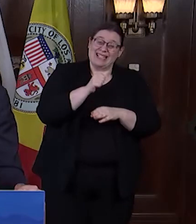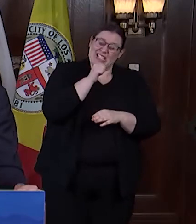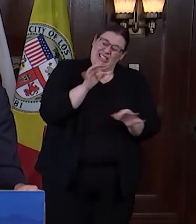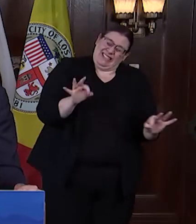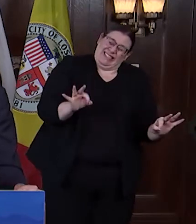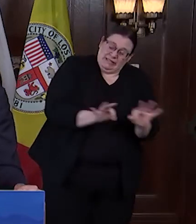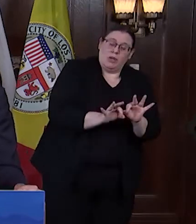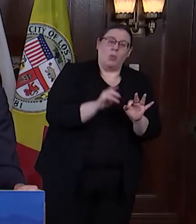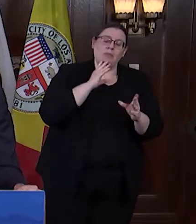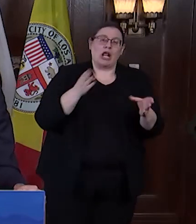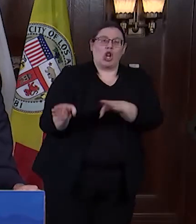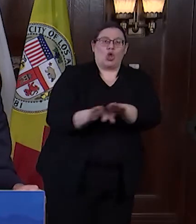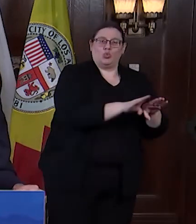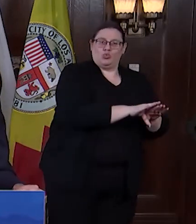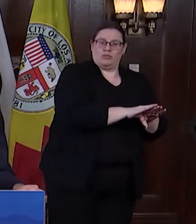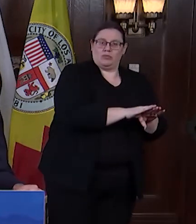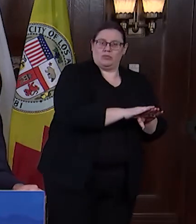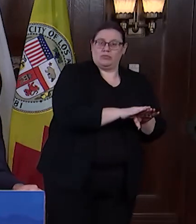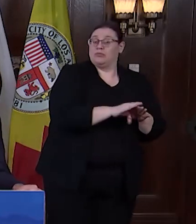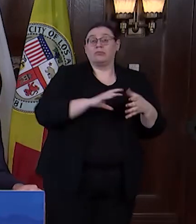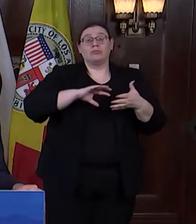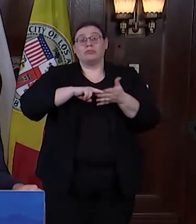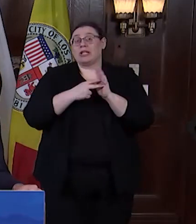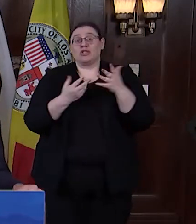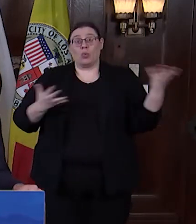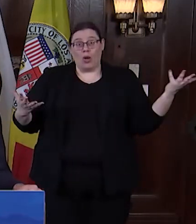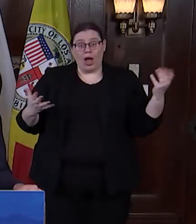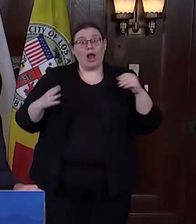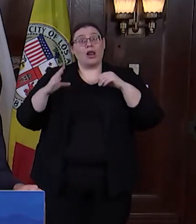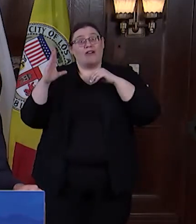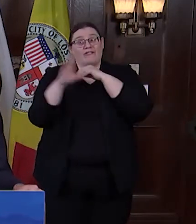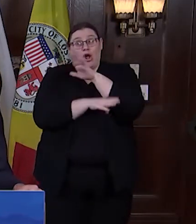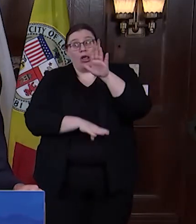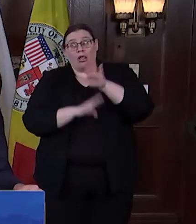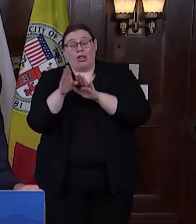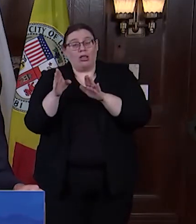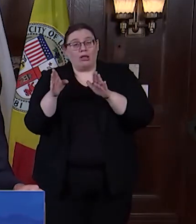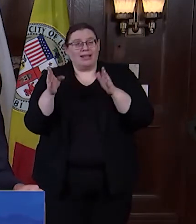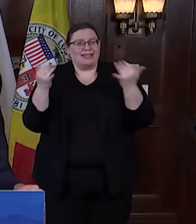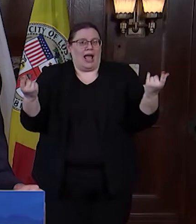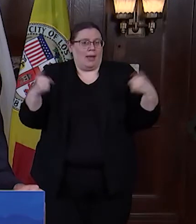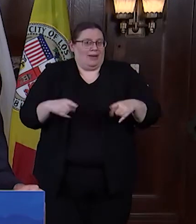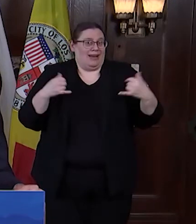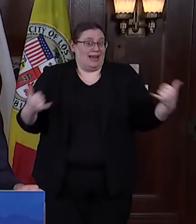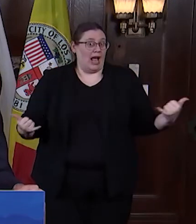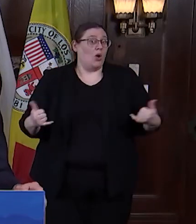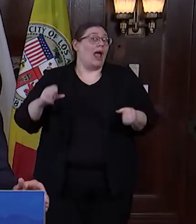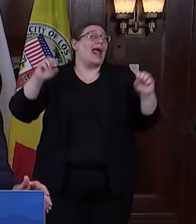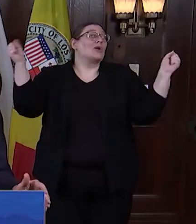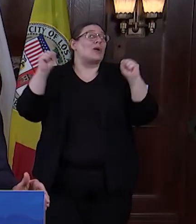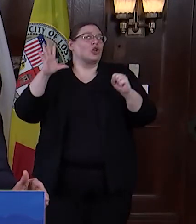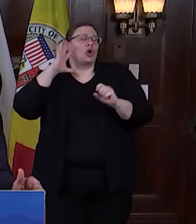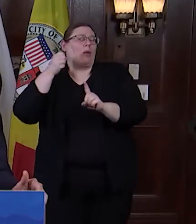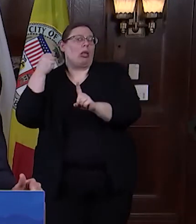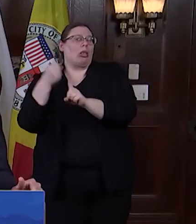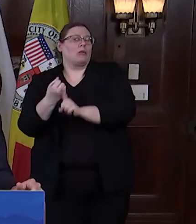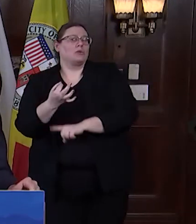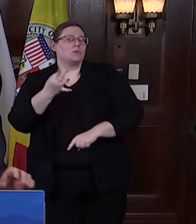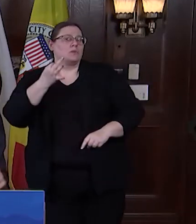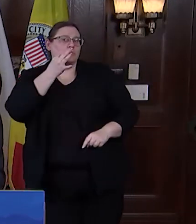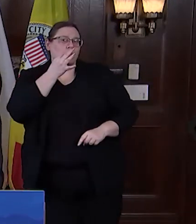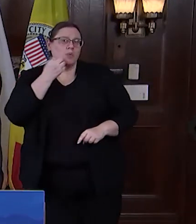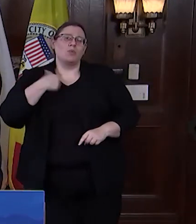down. In short, the fall surge is upon us and winter is coming. We have to do our